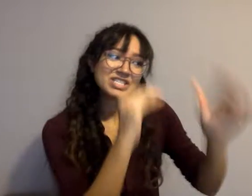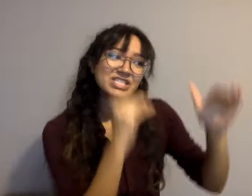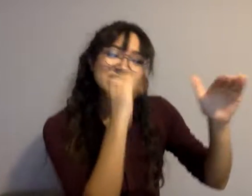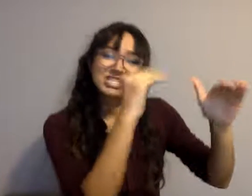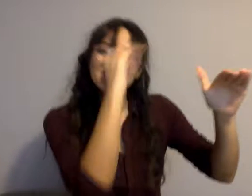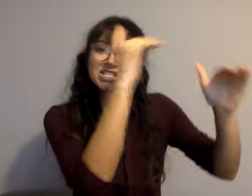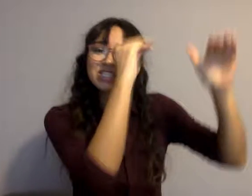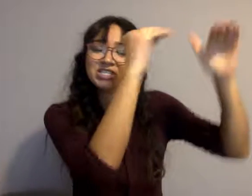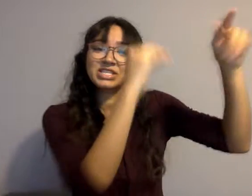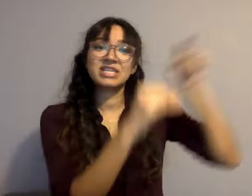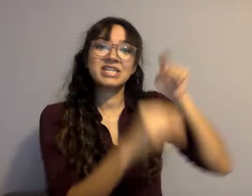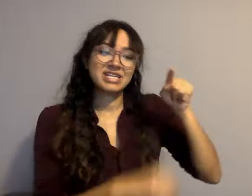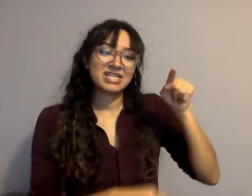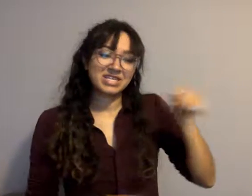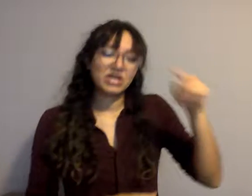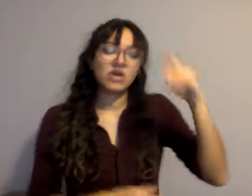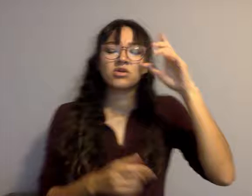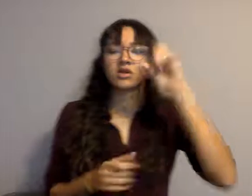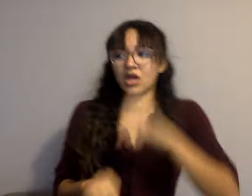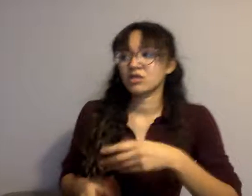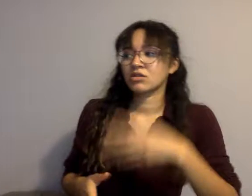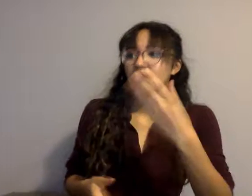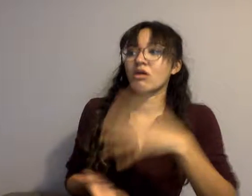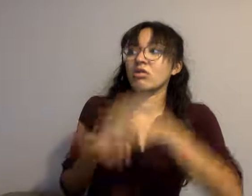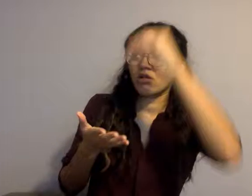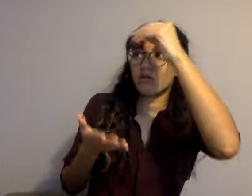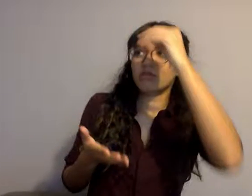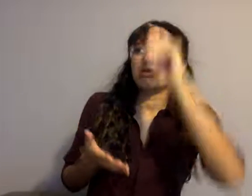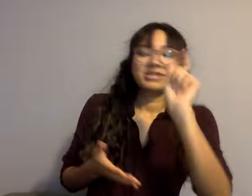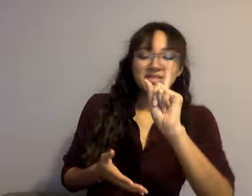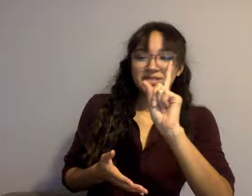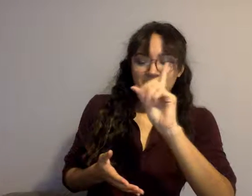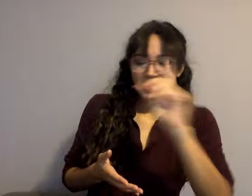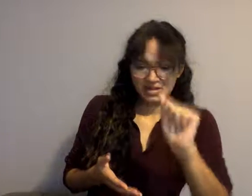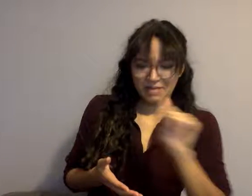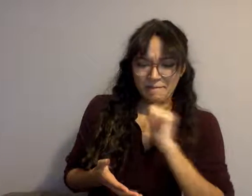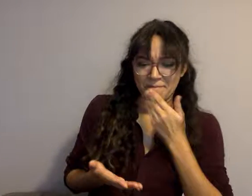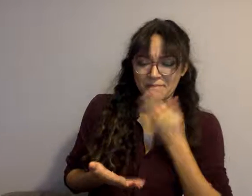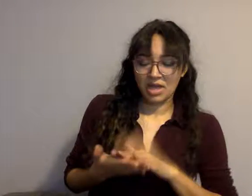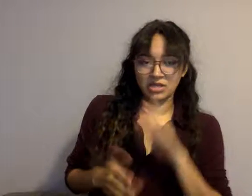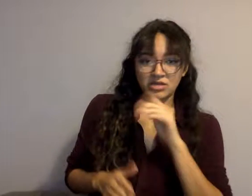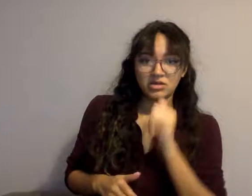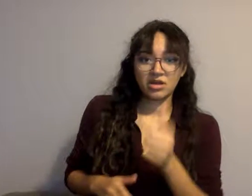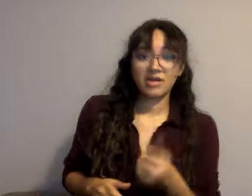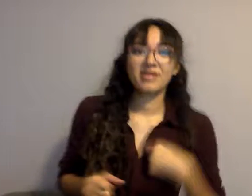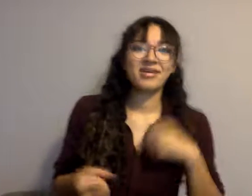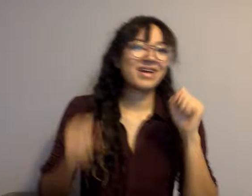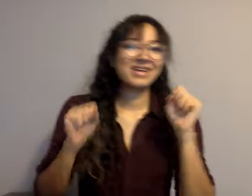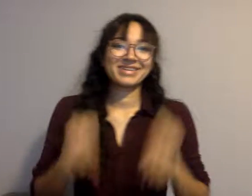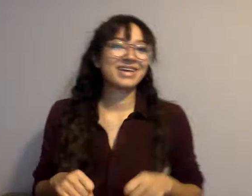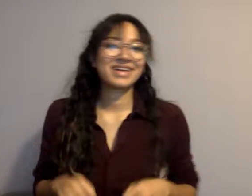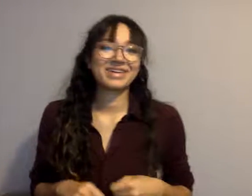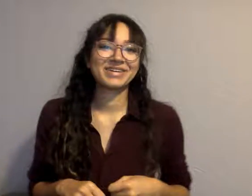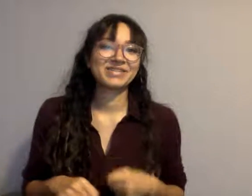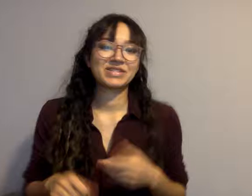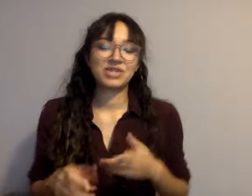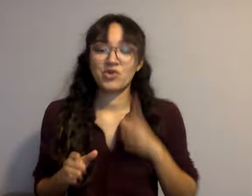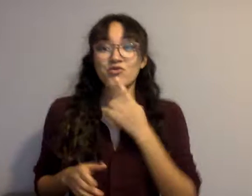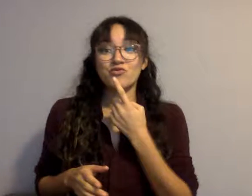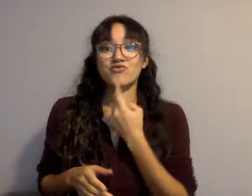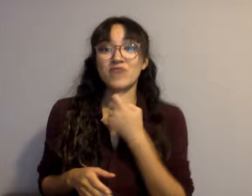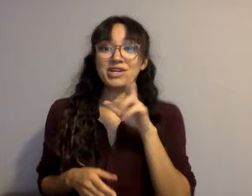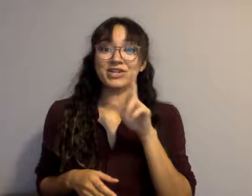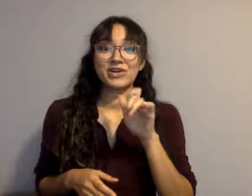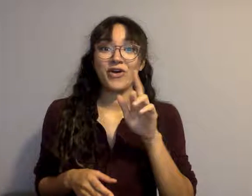some very spectacular places. I got to walk the red carpet, flanked by soap diva Susan Lucci and